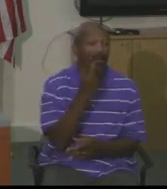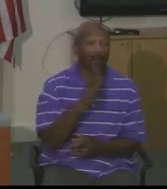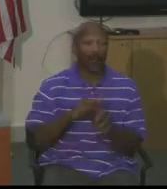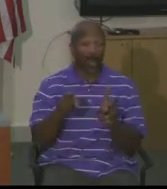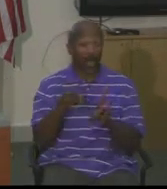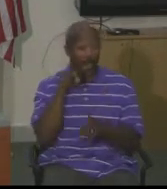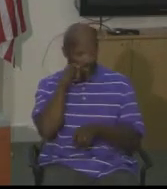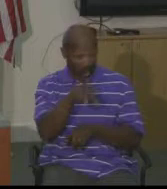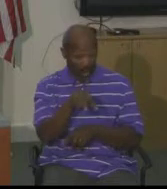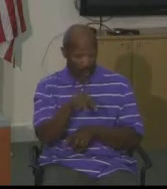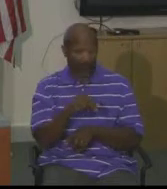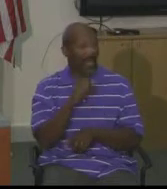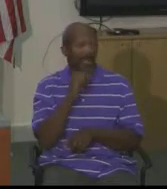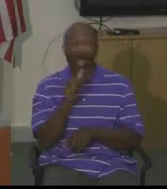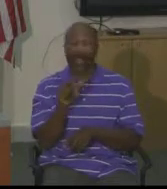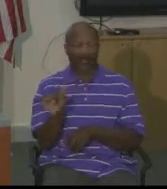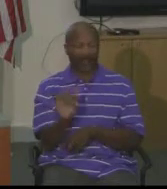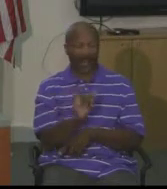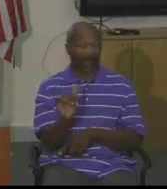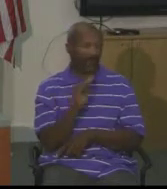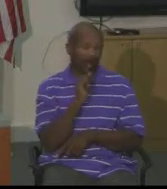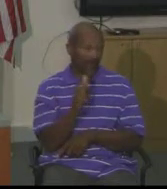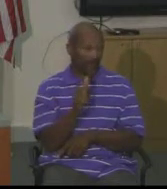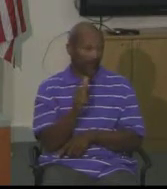when you look at the architectures. They're totally different